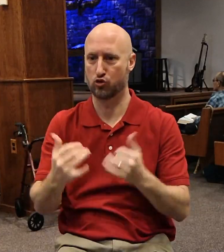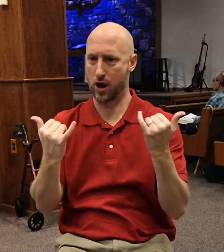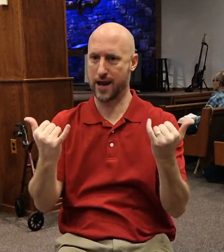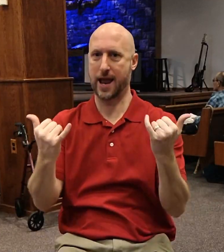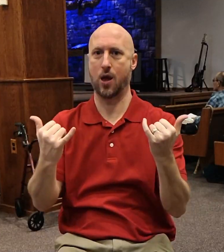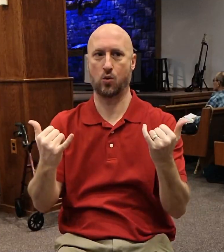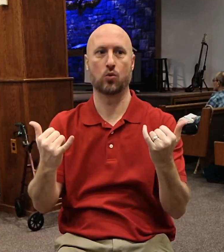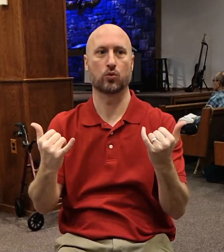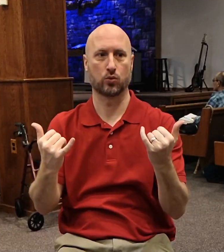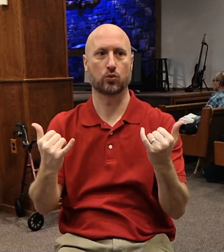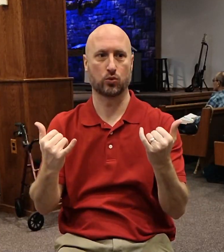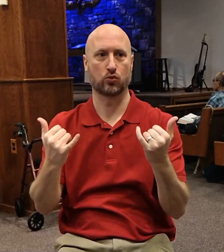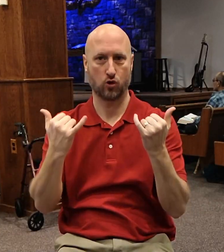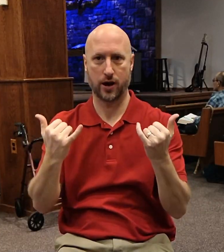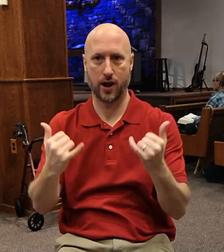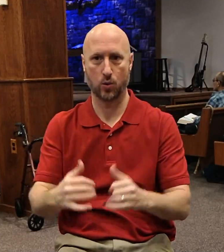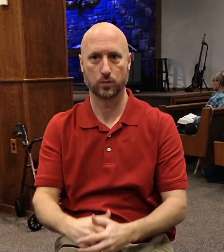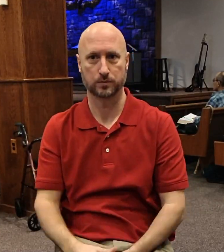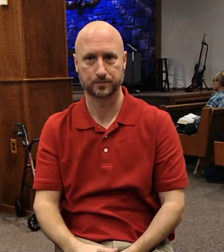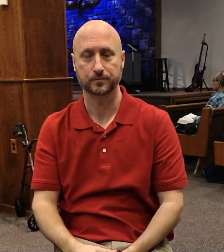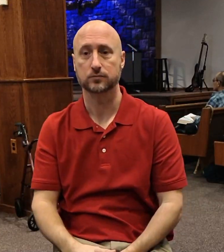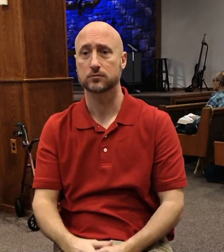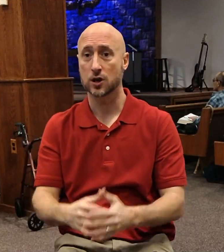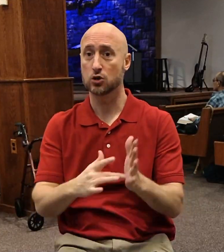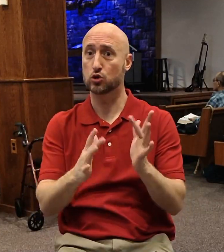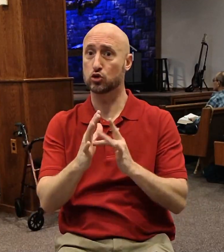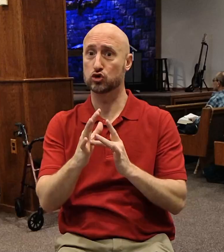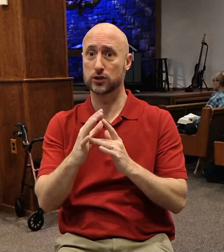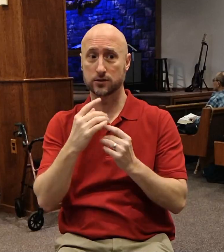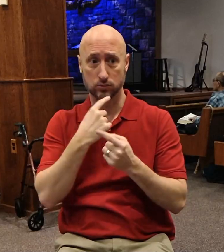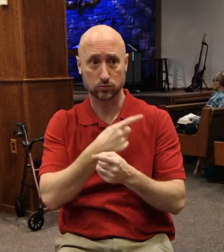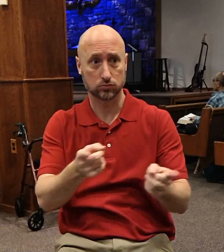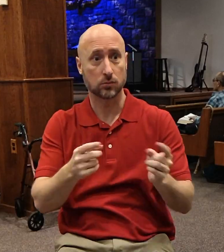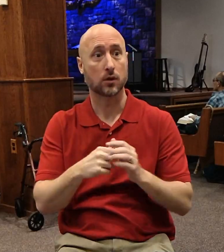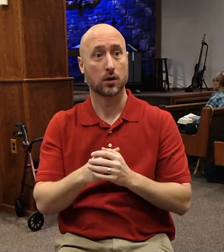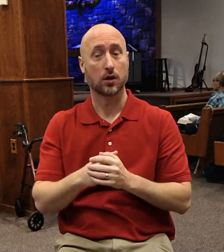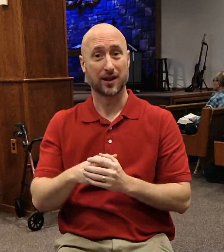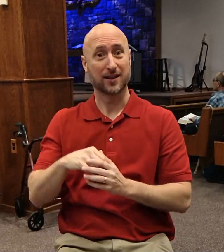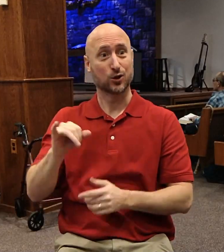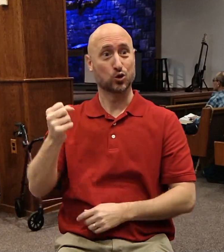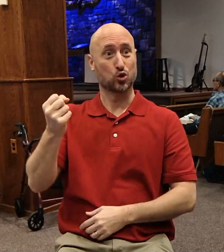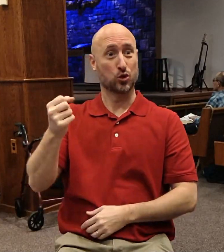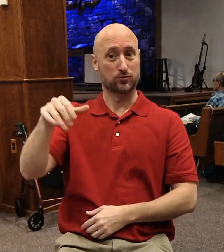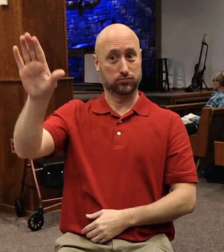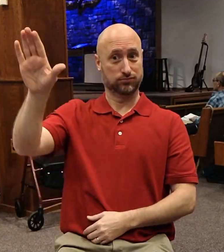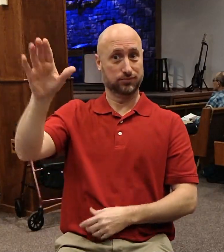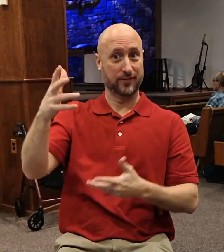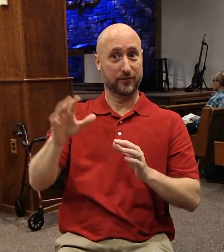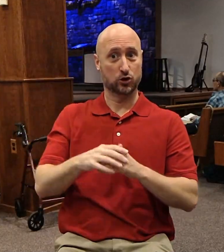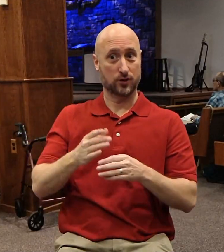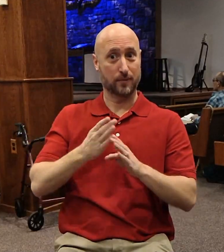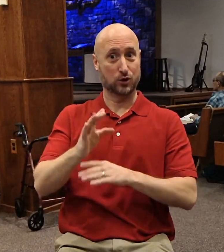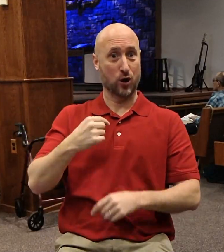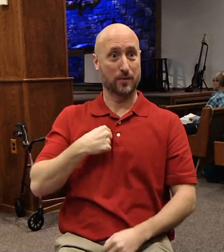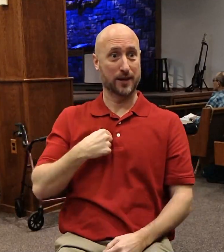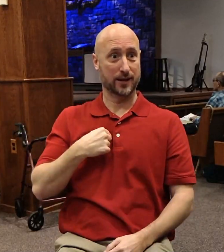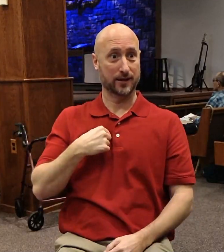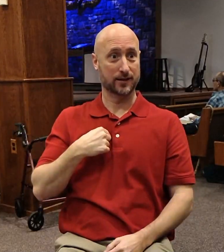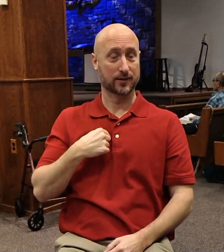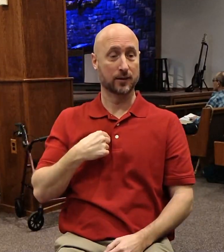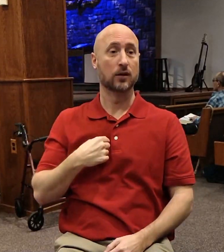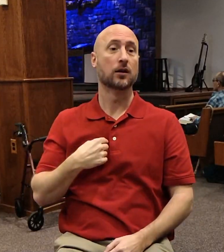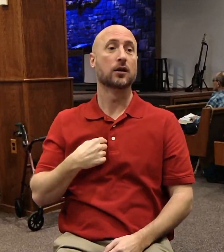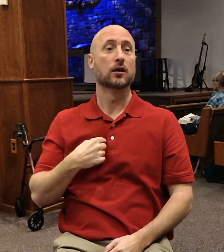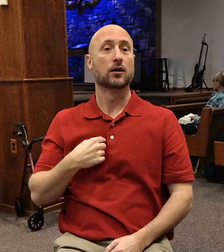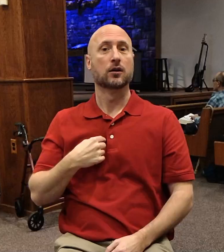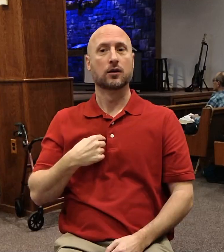This is when it's happening. And Jesus is telling him, look, yeah, Judas has gone out. There's going to be betrayal. I'm going to be handed into the hands of